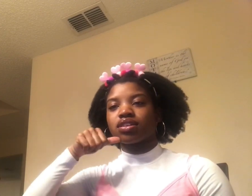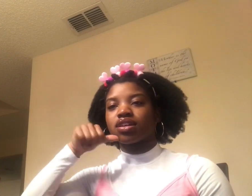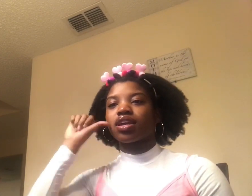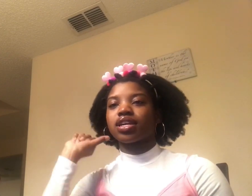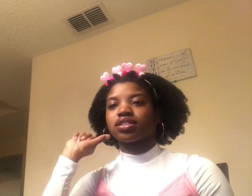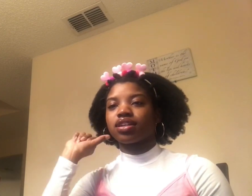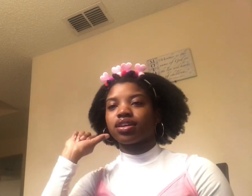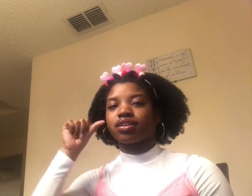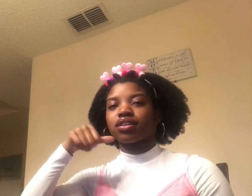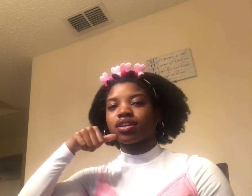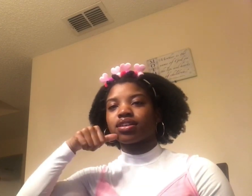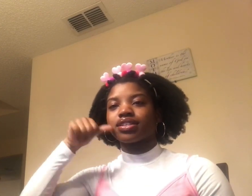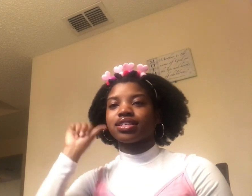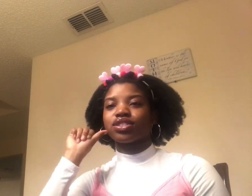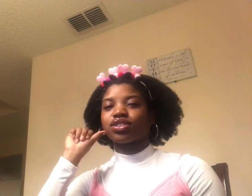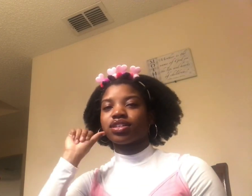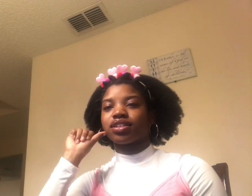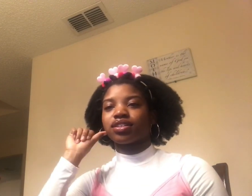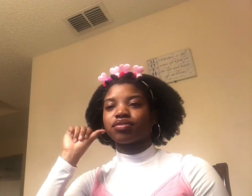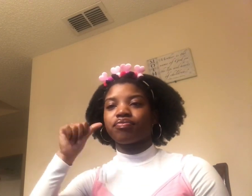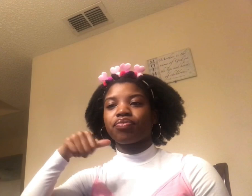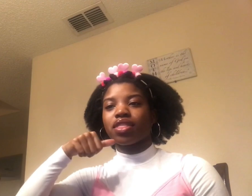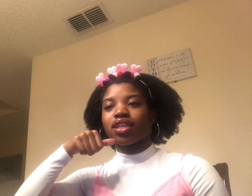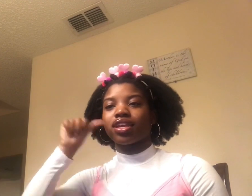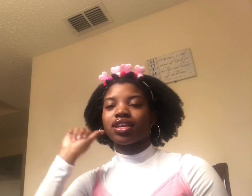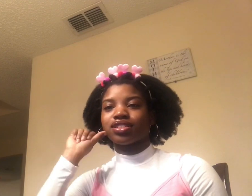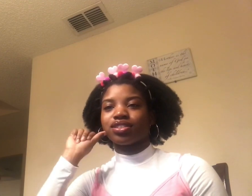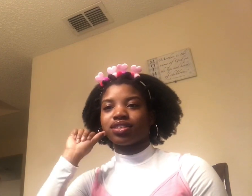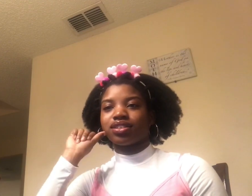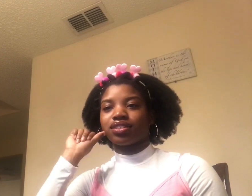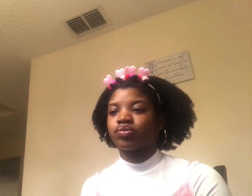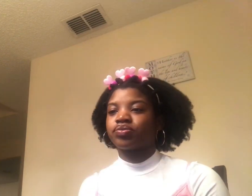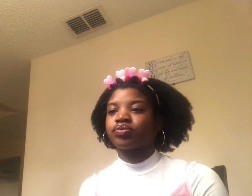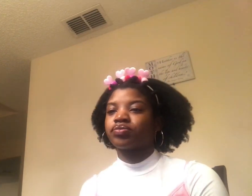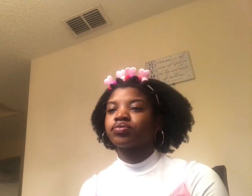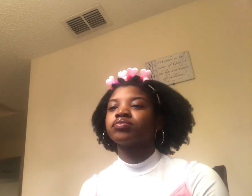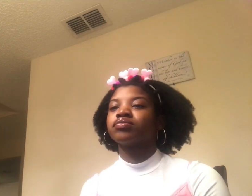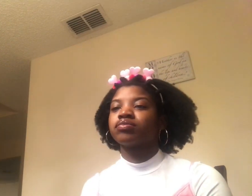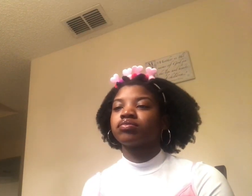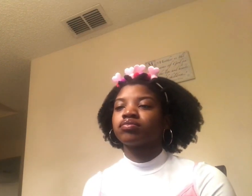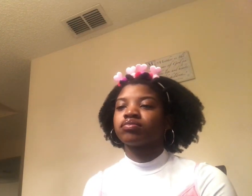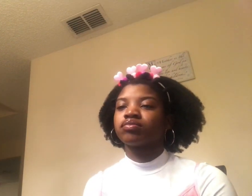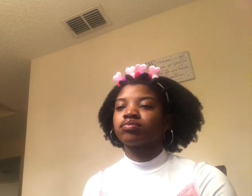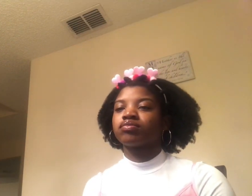yesterday yesterday okay so slow